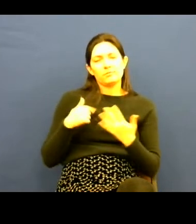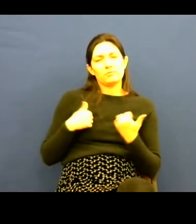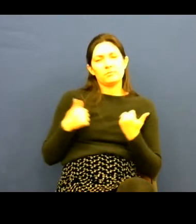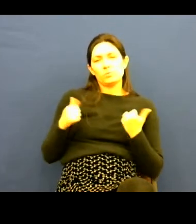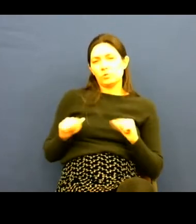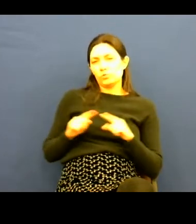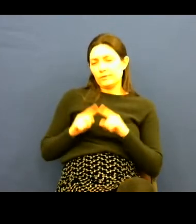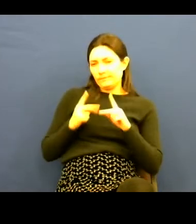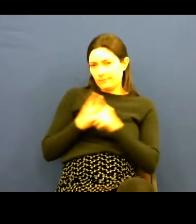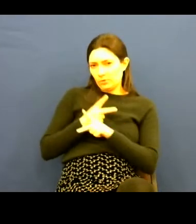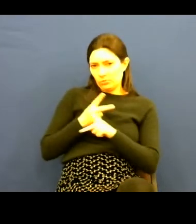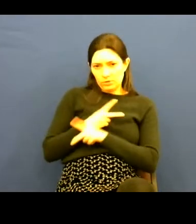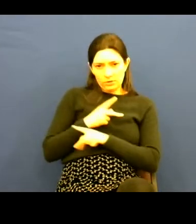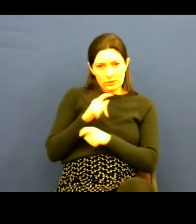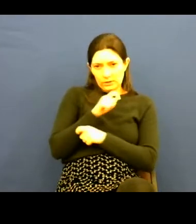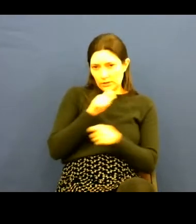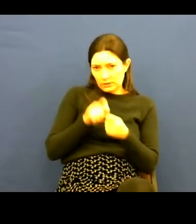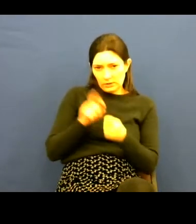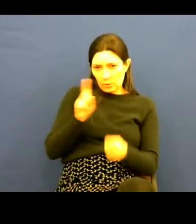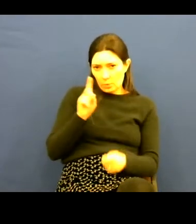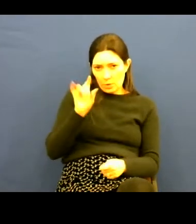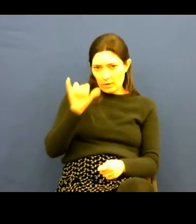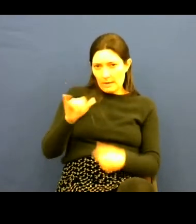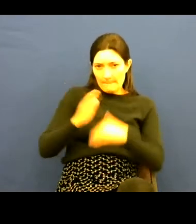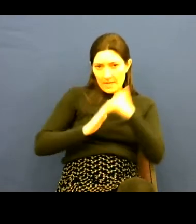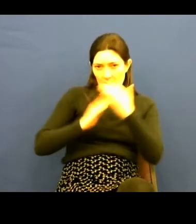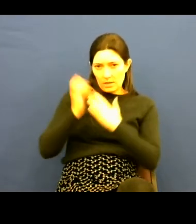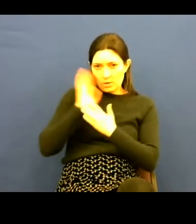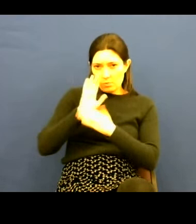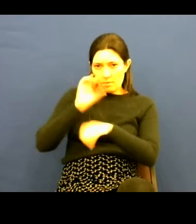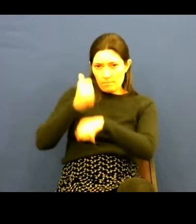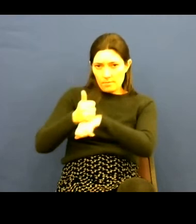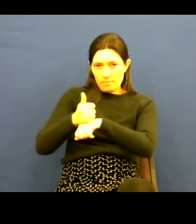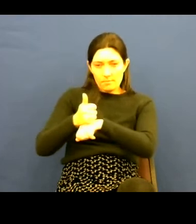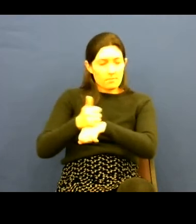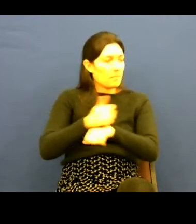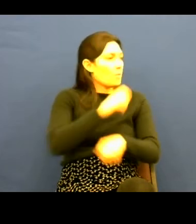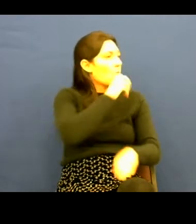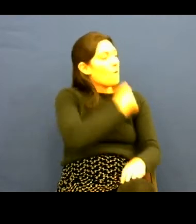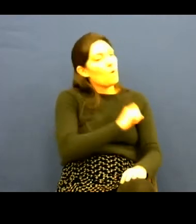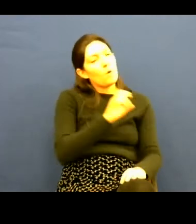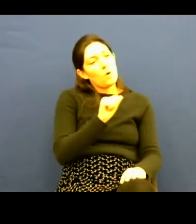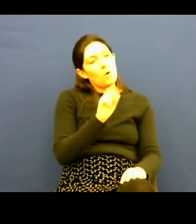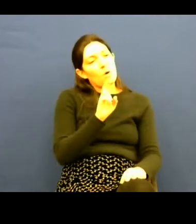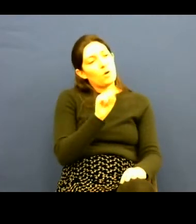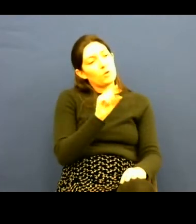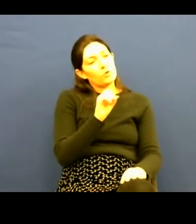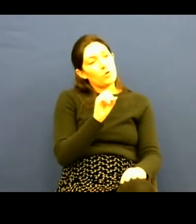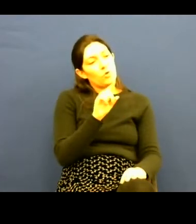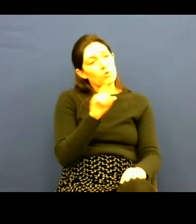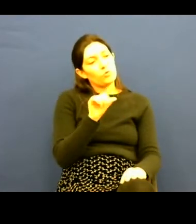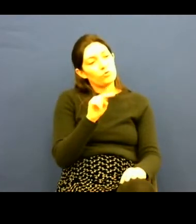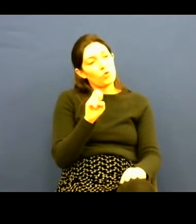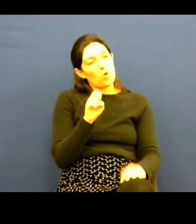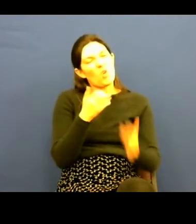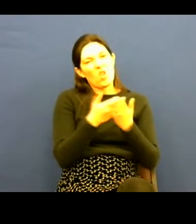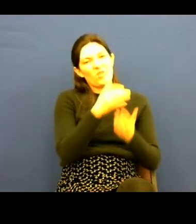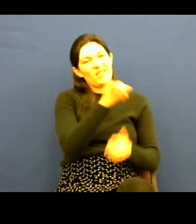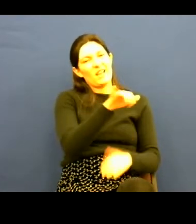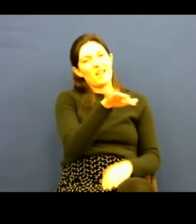figure out precisely where you're going. Next to AutoZone, I think it's Next to AutoZone over there. Oh, I see it now.